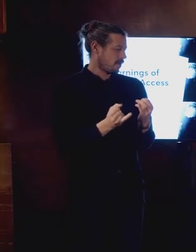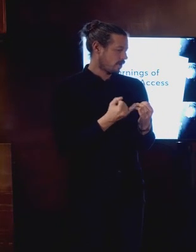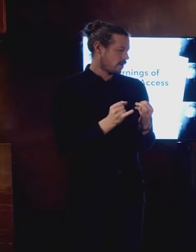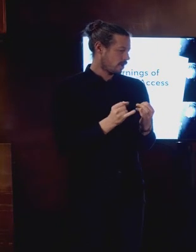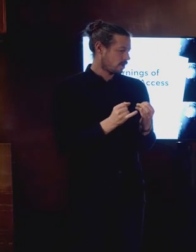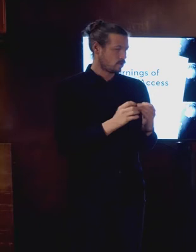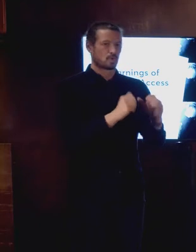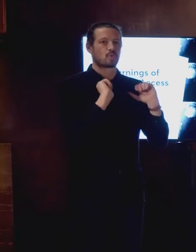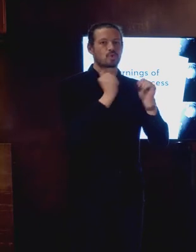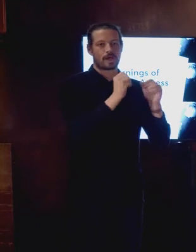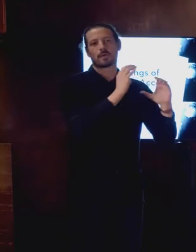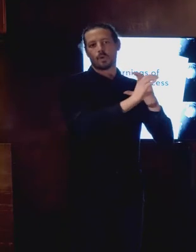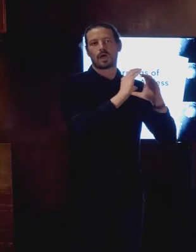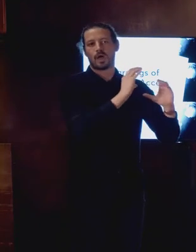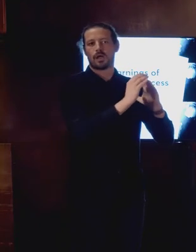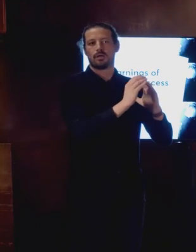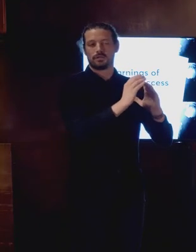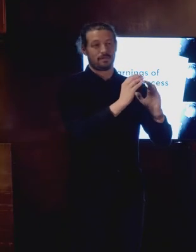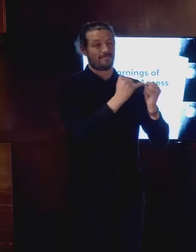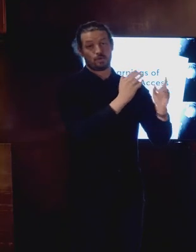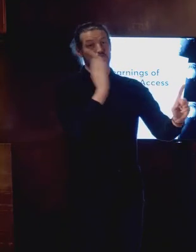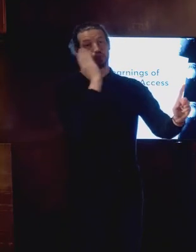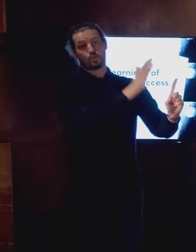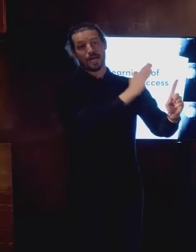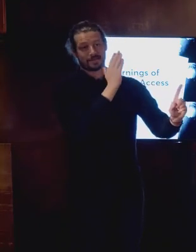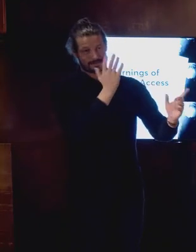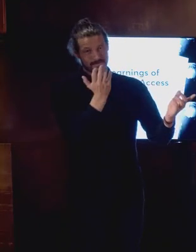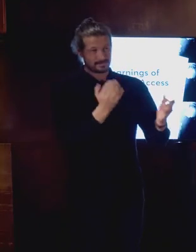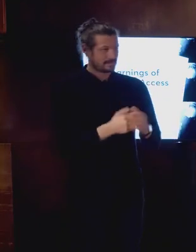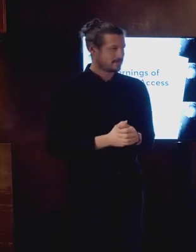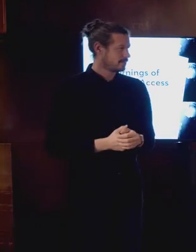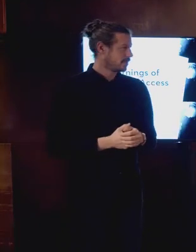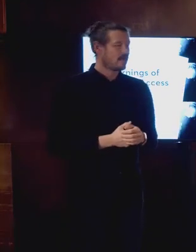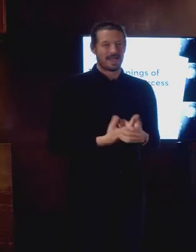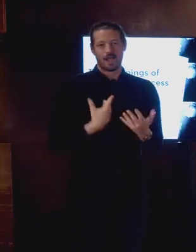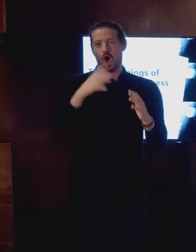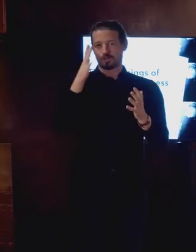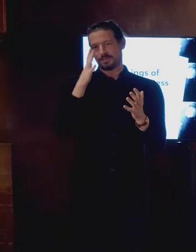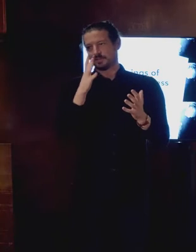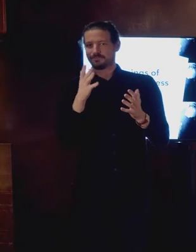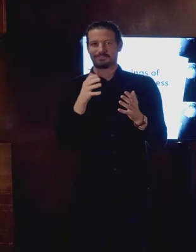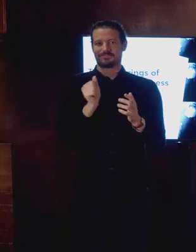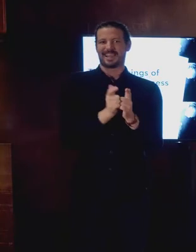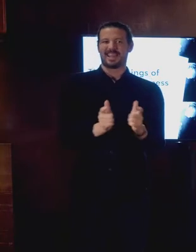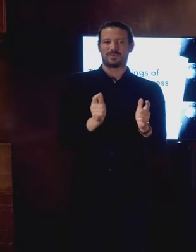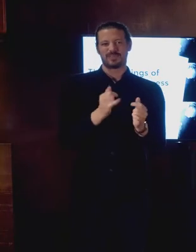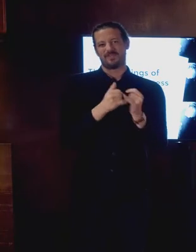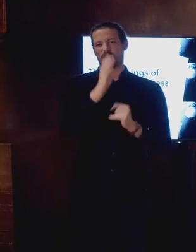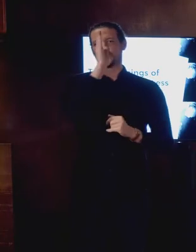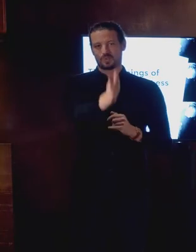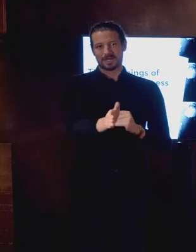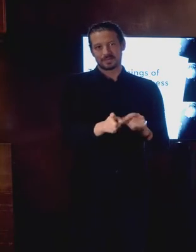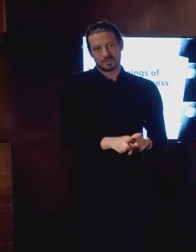a great communicator, asphyxia. She's direct. Really direct. Yeah. And I think that's how Auslan works a bit as a language as well. It's